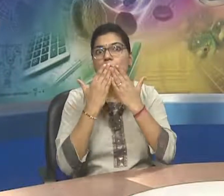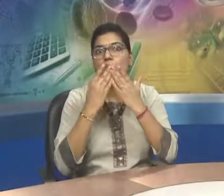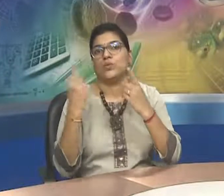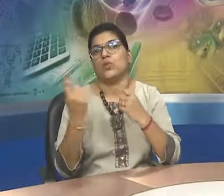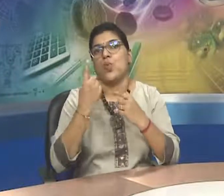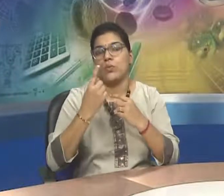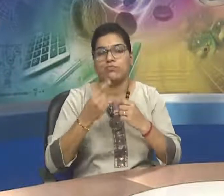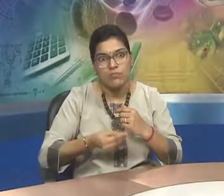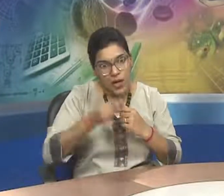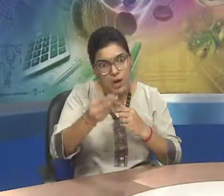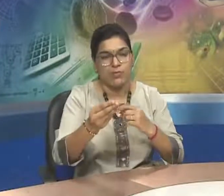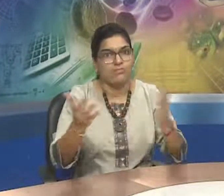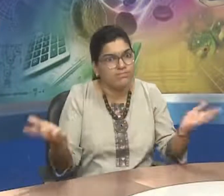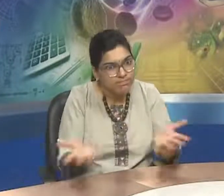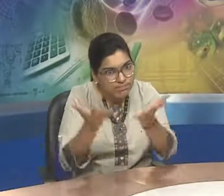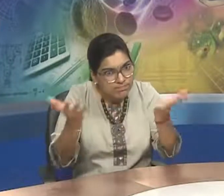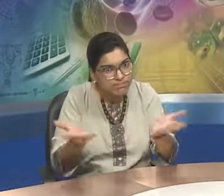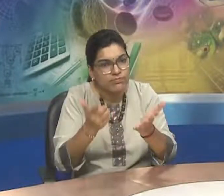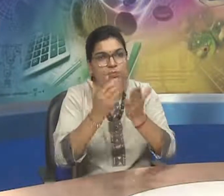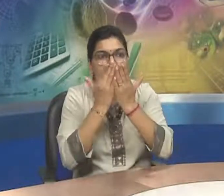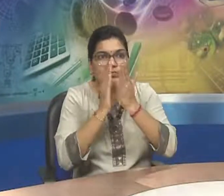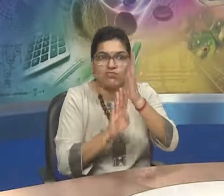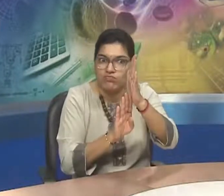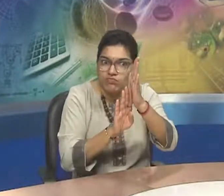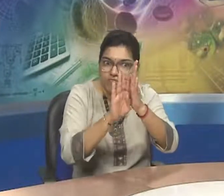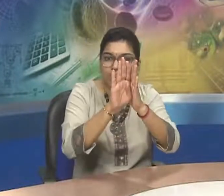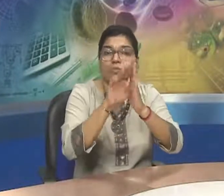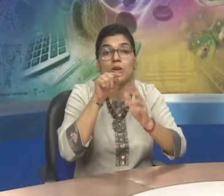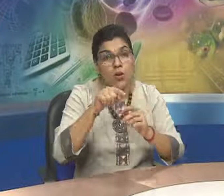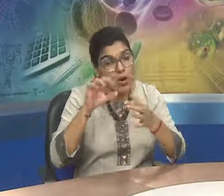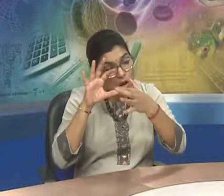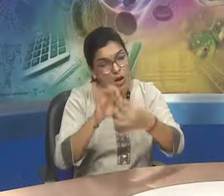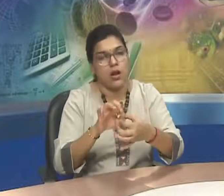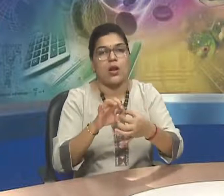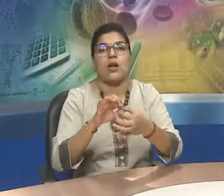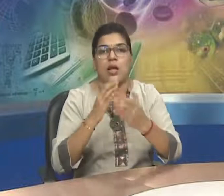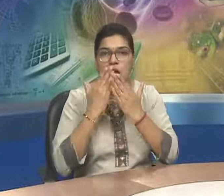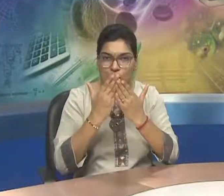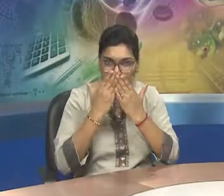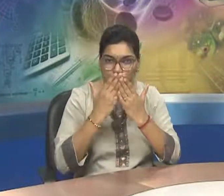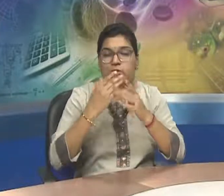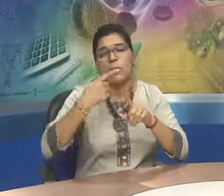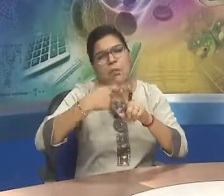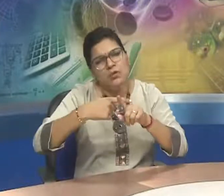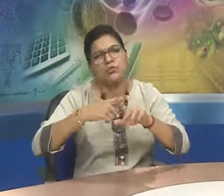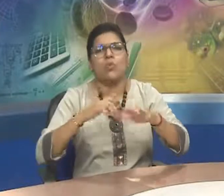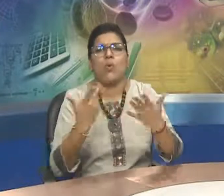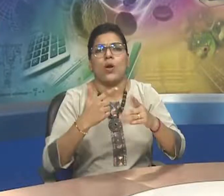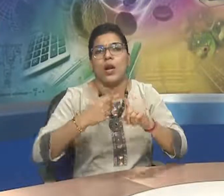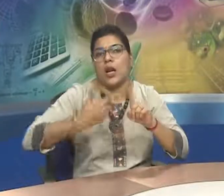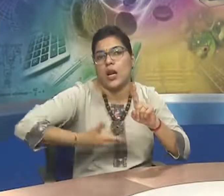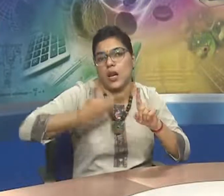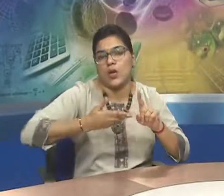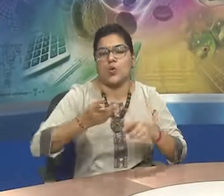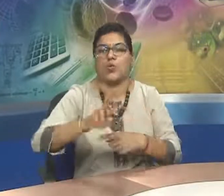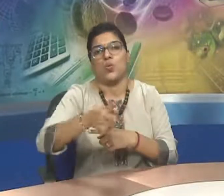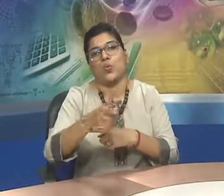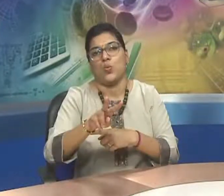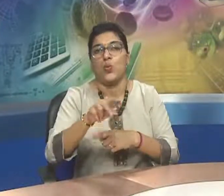This word is used for some teaching, for some training purpose only, not for the